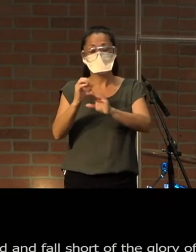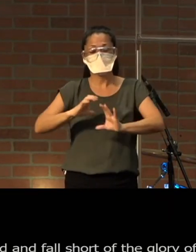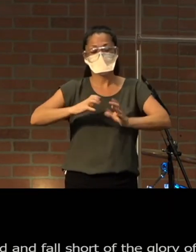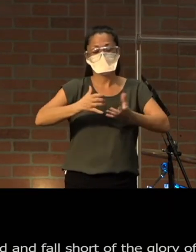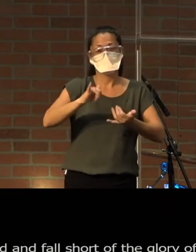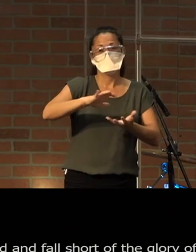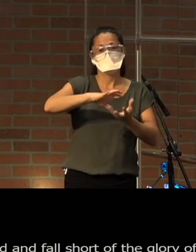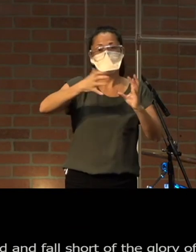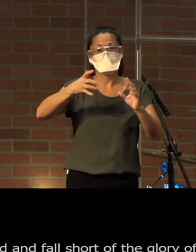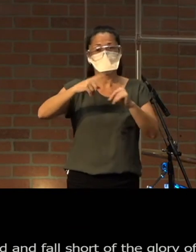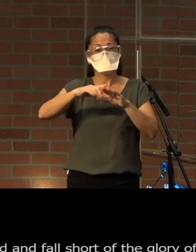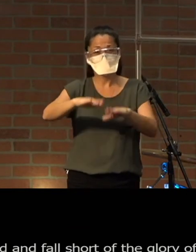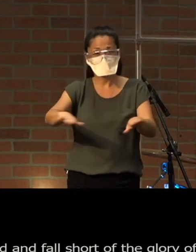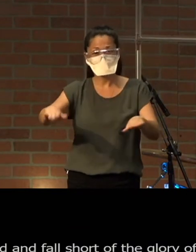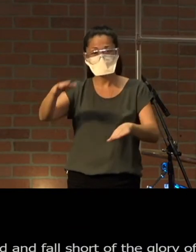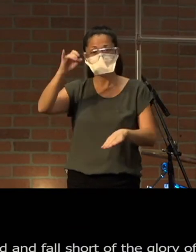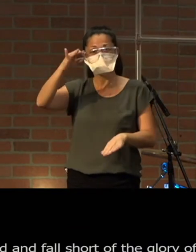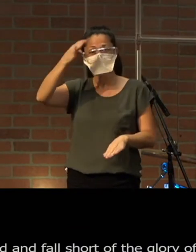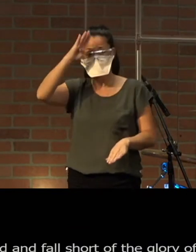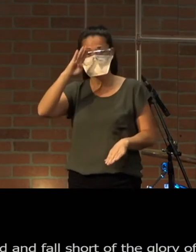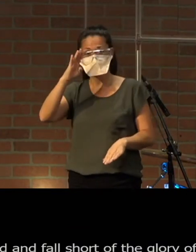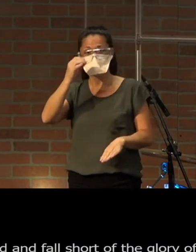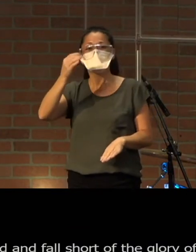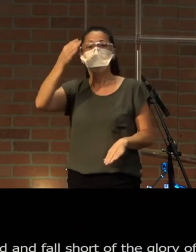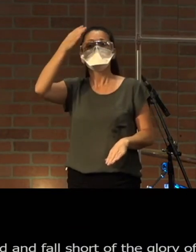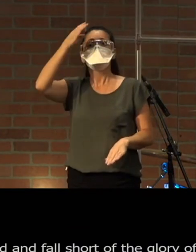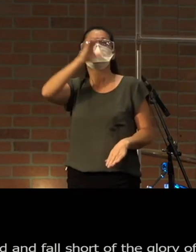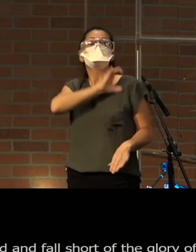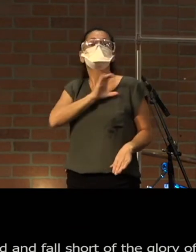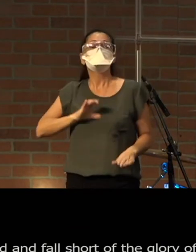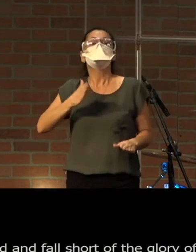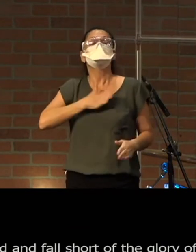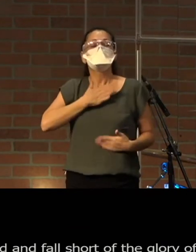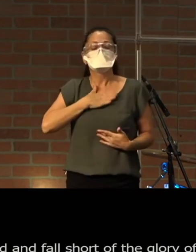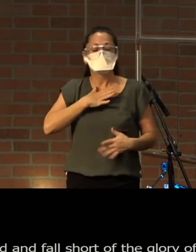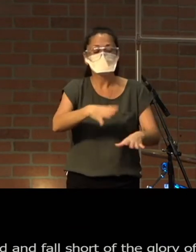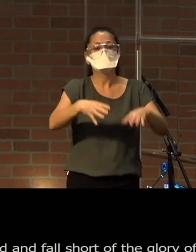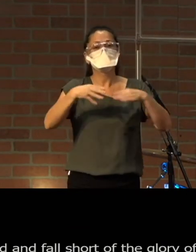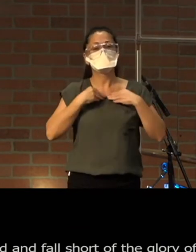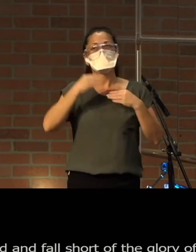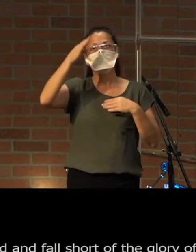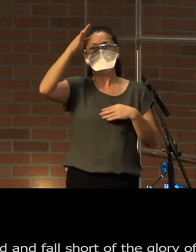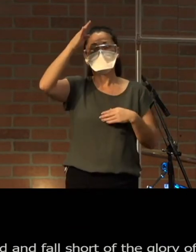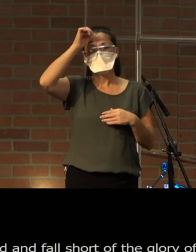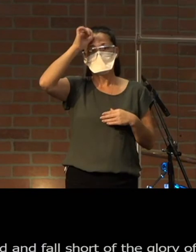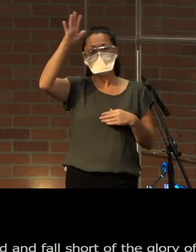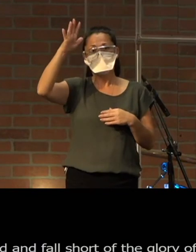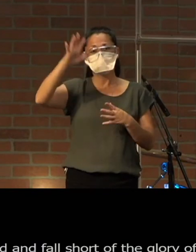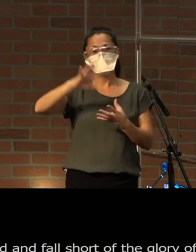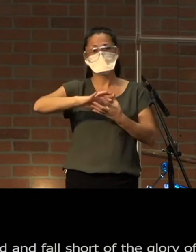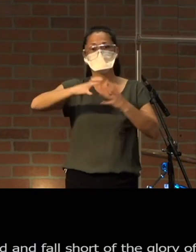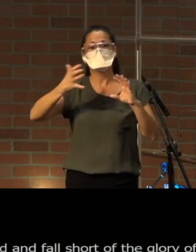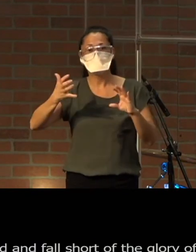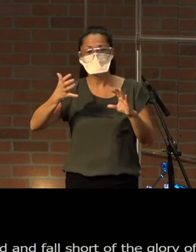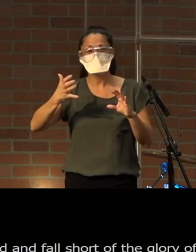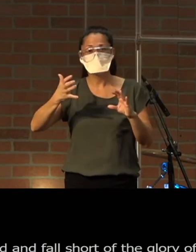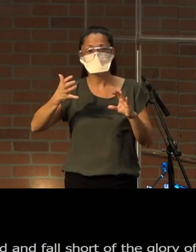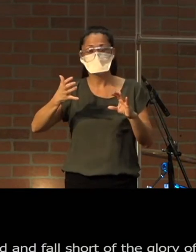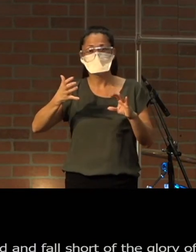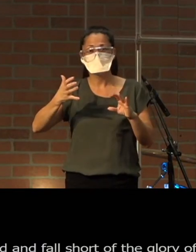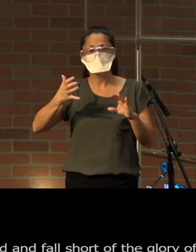children of God. And Christ willingly accepted the Father's wrath by taking our sins to